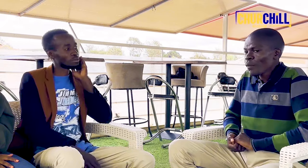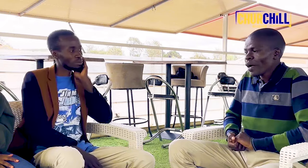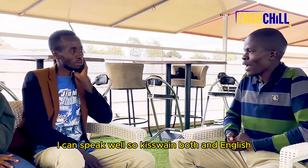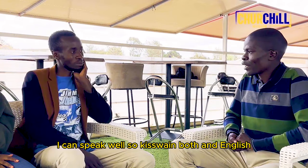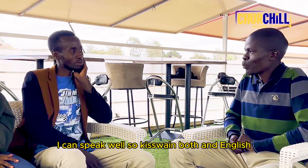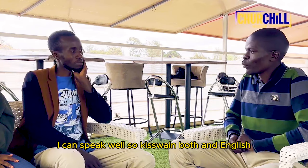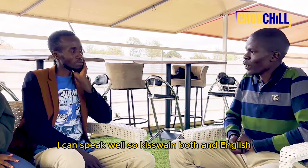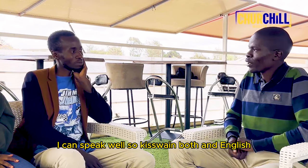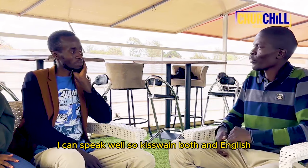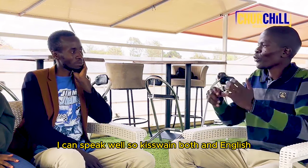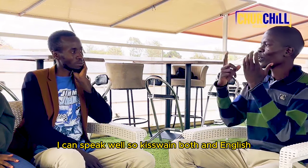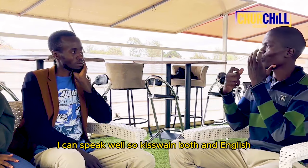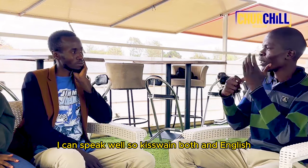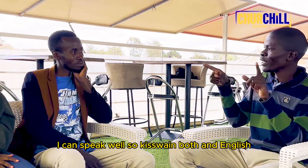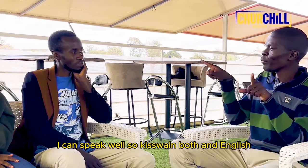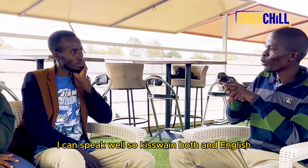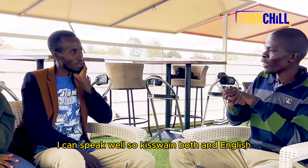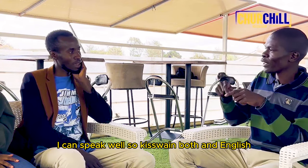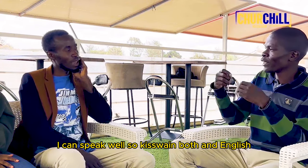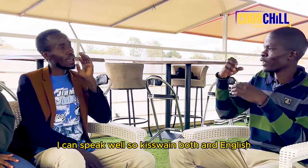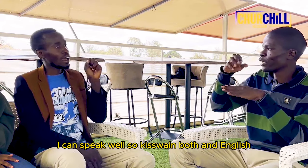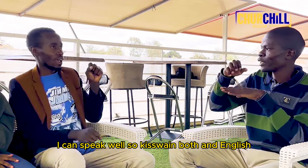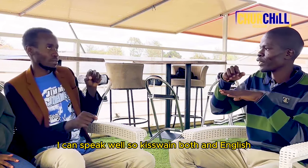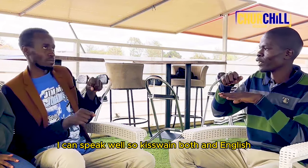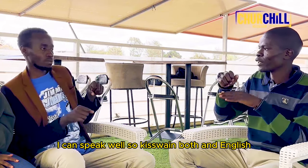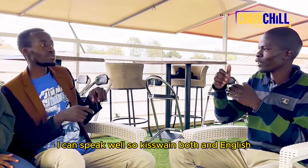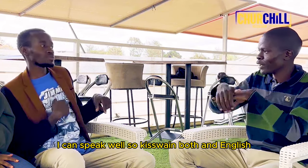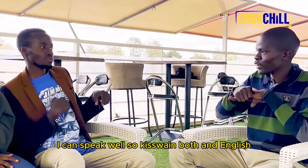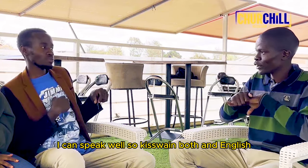I can speak well. So, Kiswahili both and English.